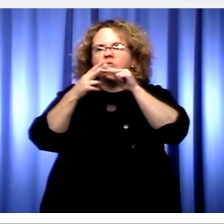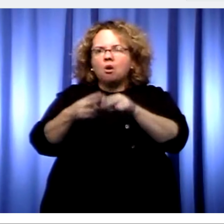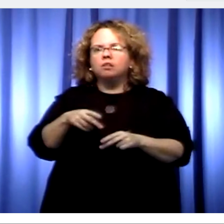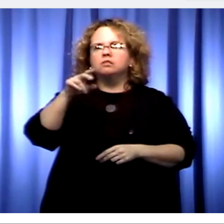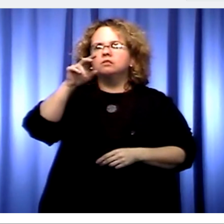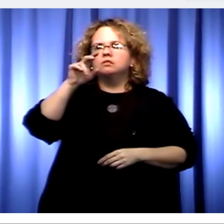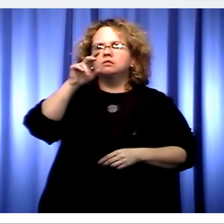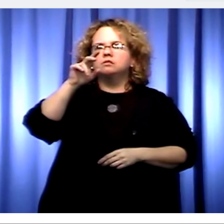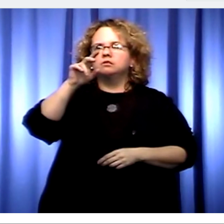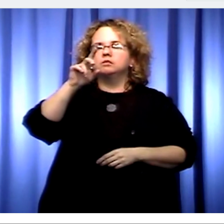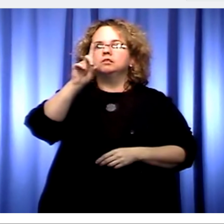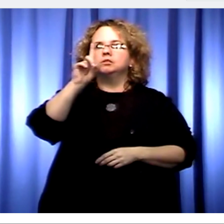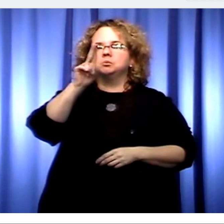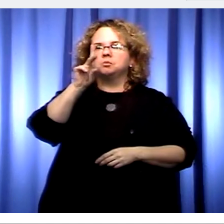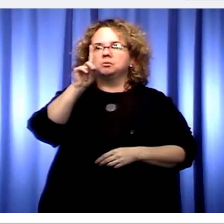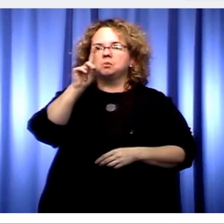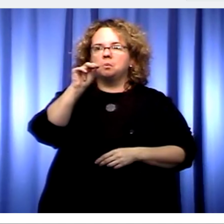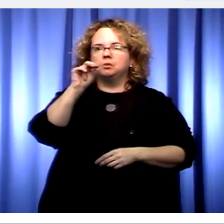this small intestine